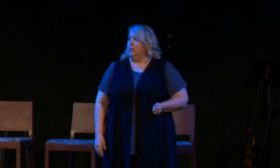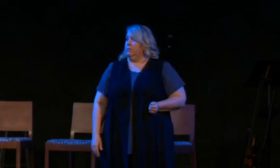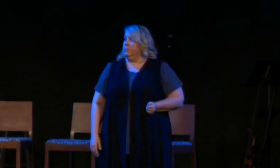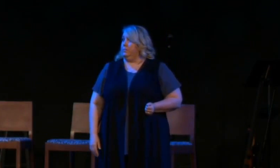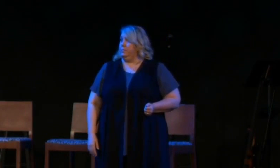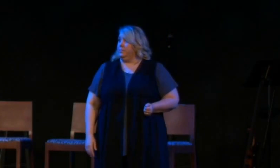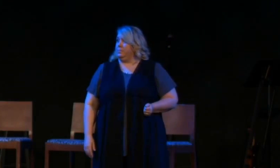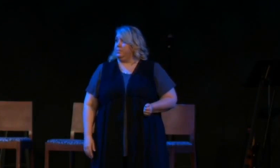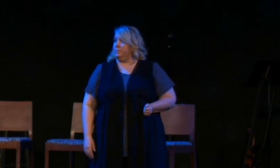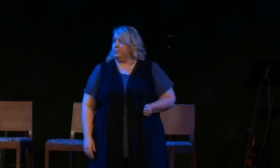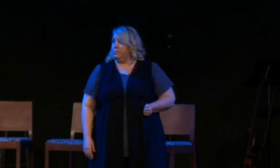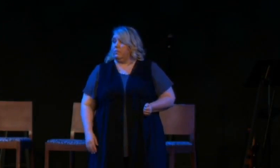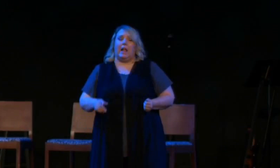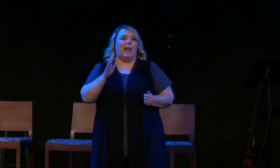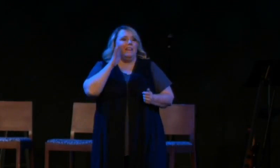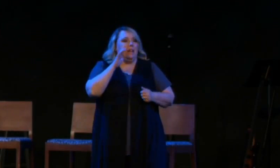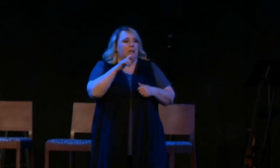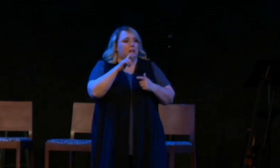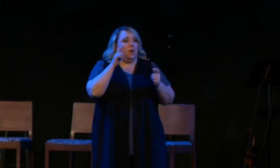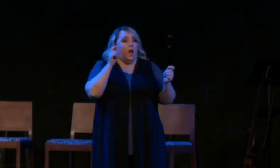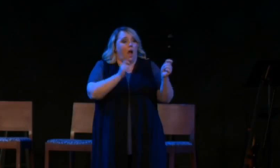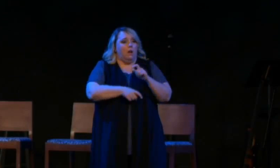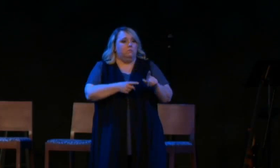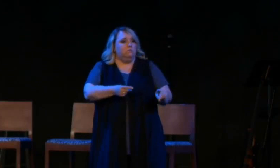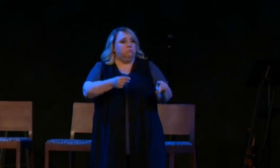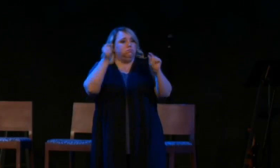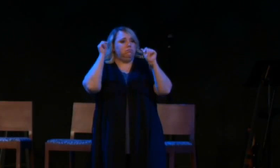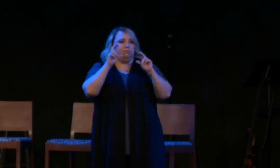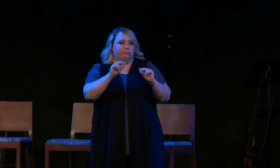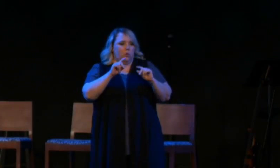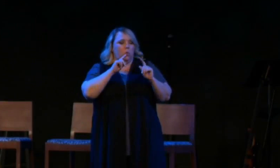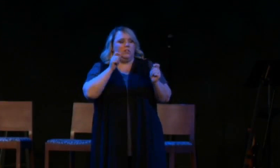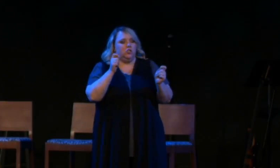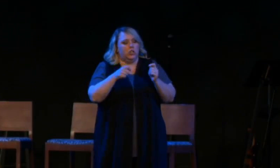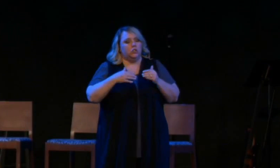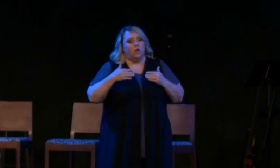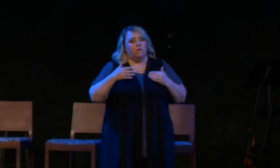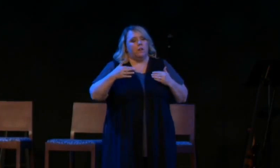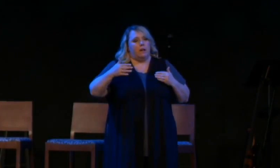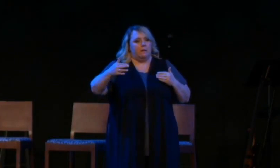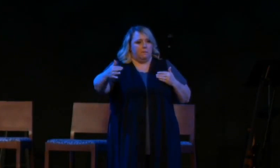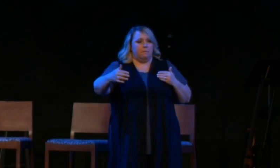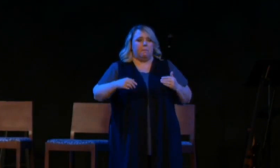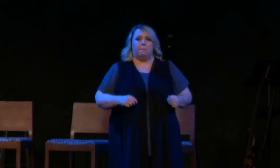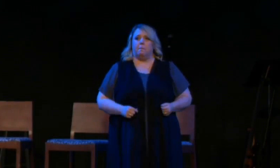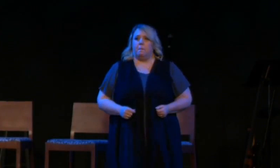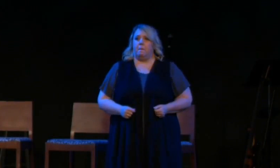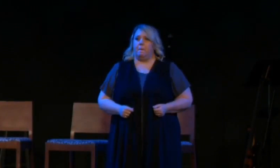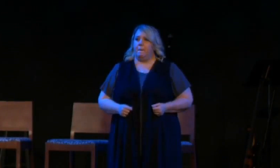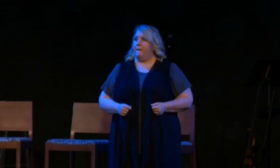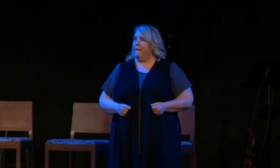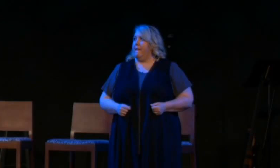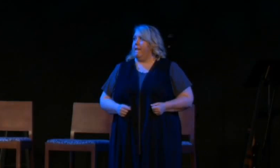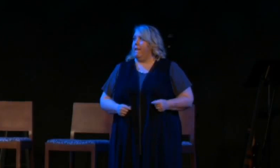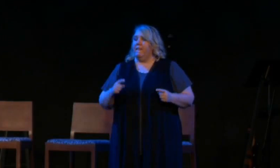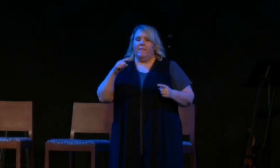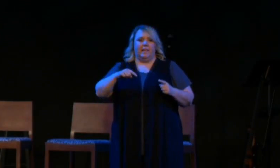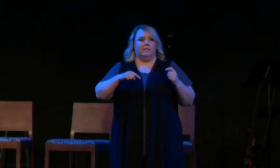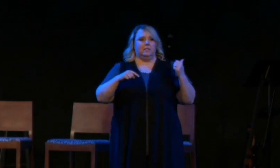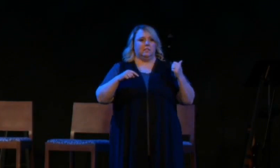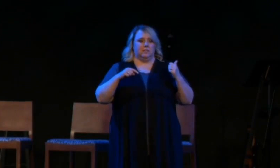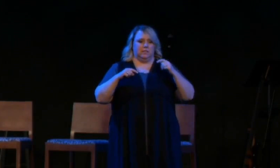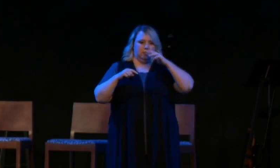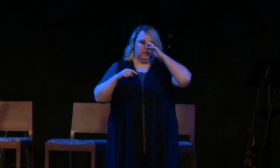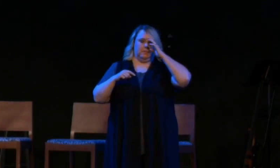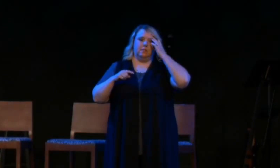Opinions have changed over time, even with pastors. This kind of puts you in a box that makes it a little tricky if your